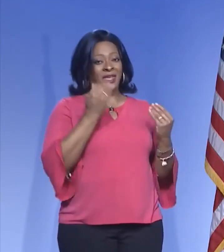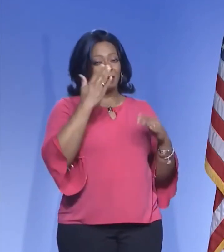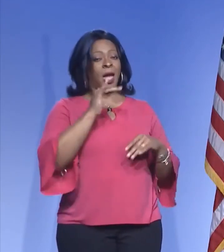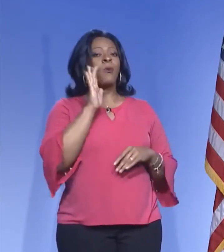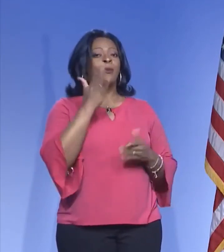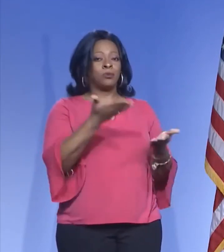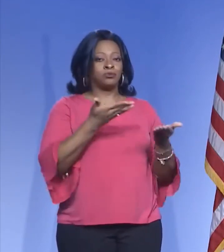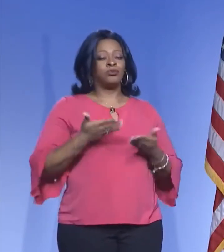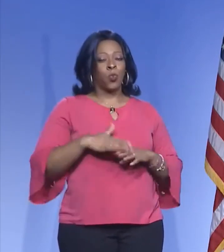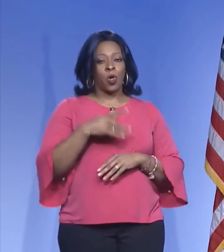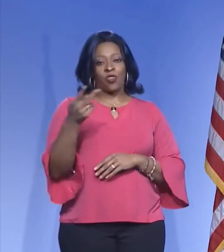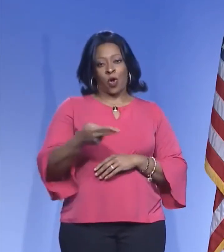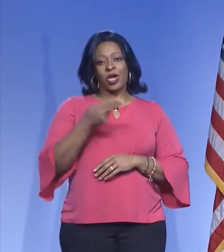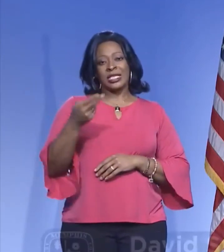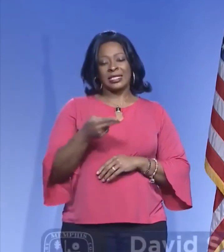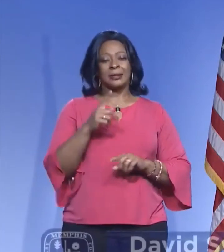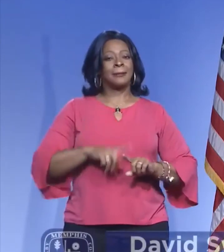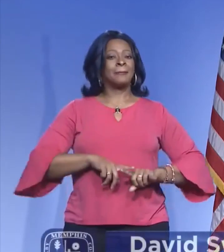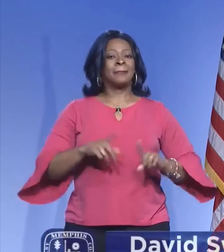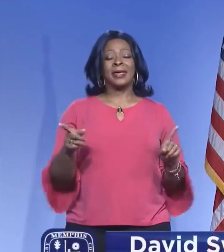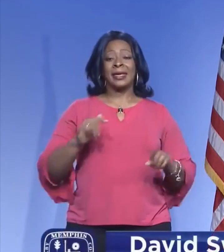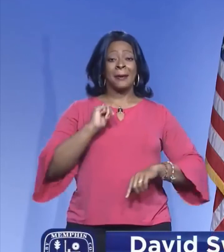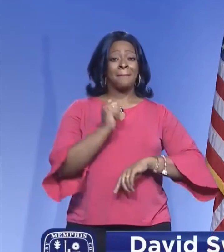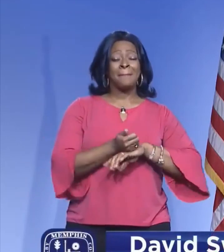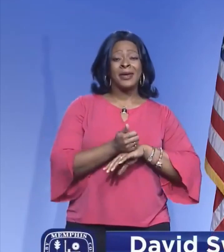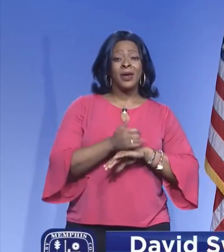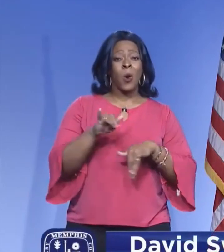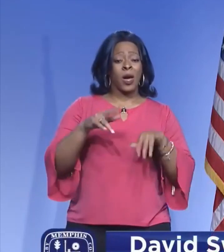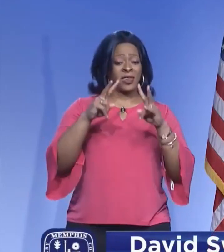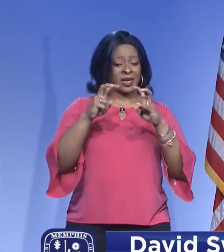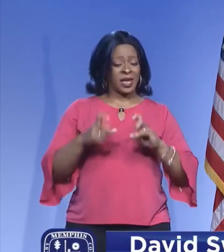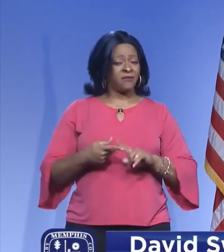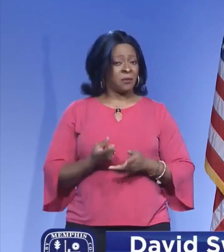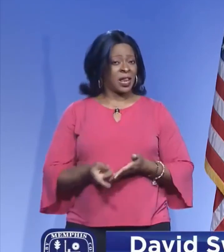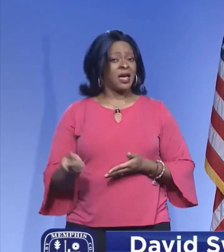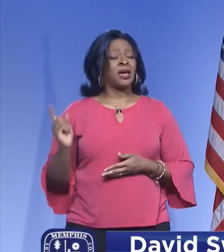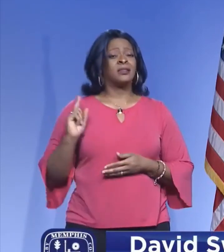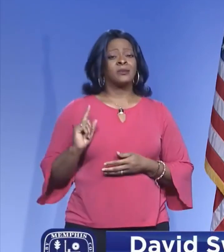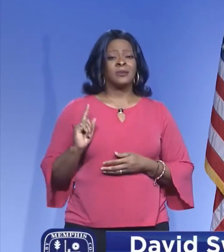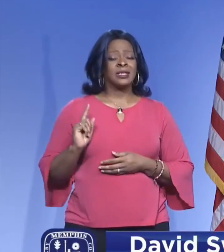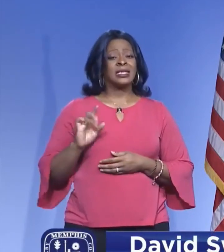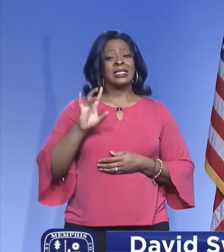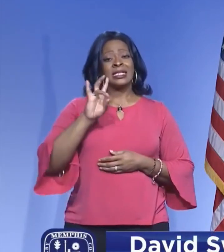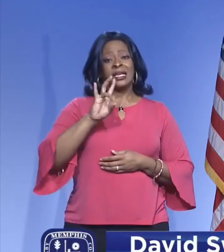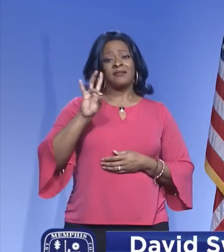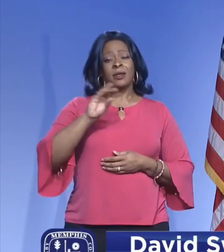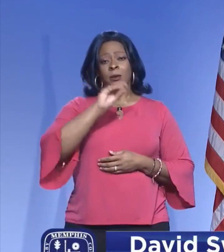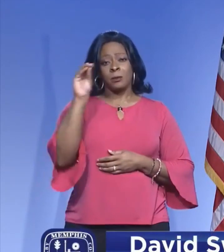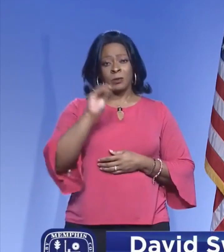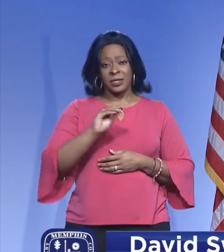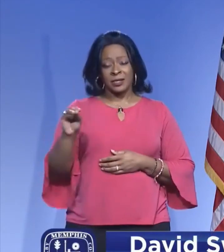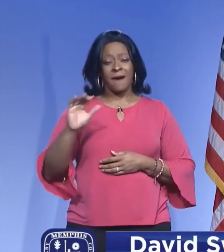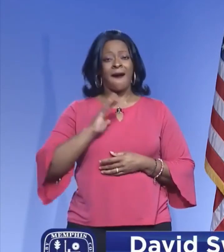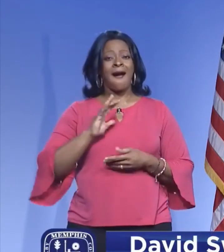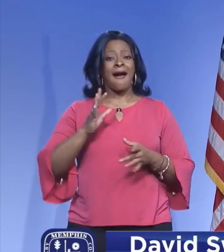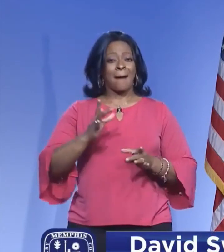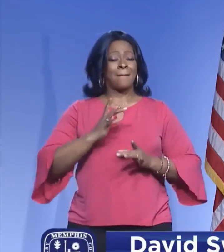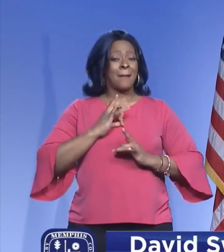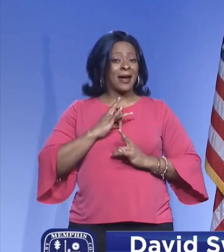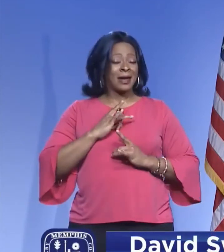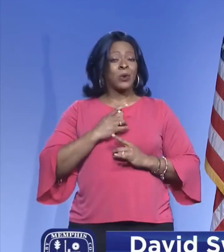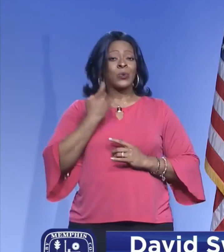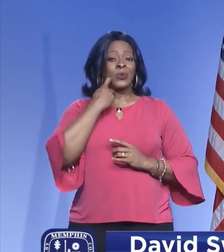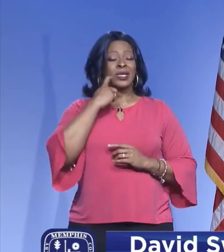Thursday. But based on the analysis from last week, 77% of our cases that were